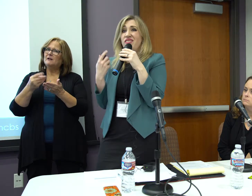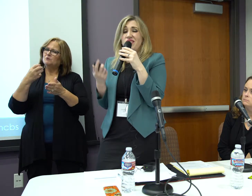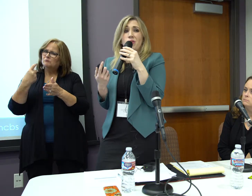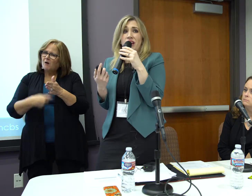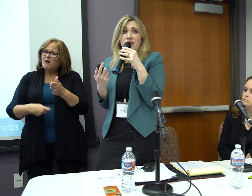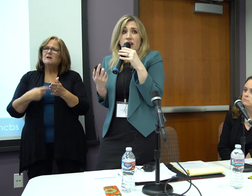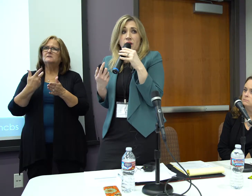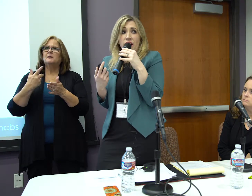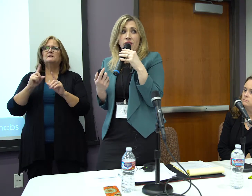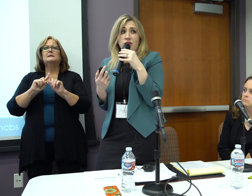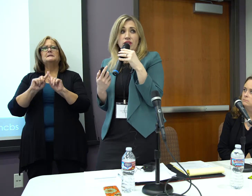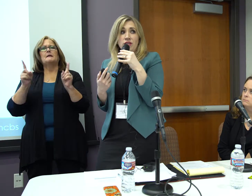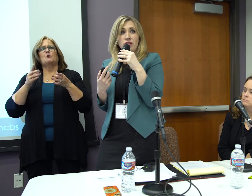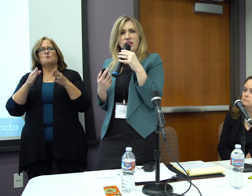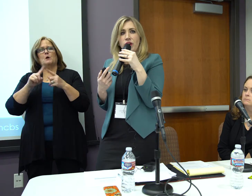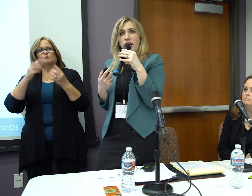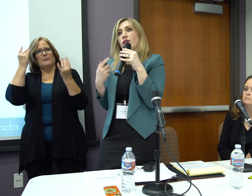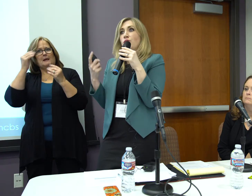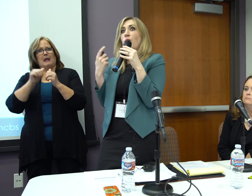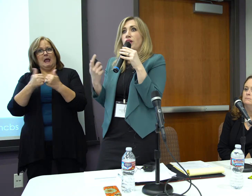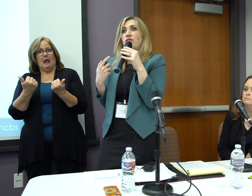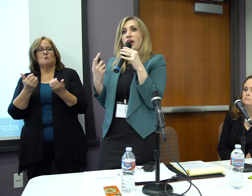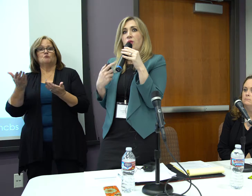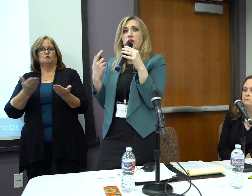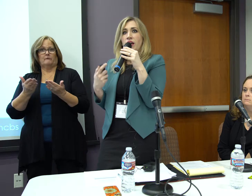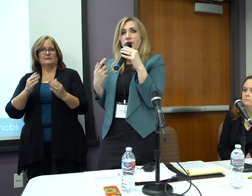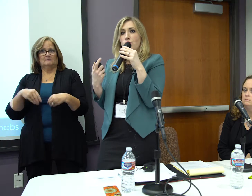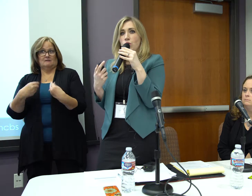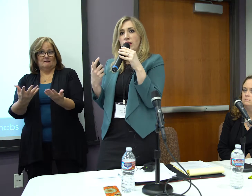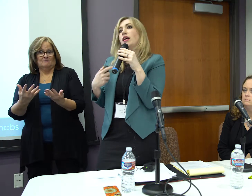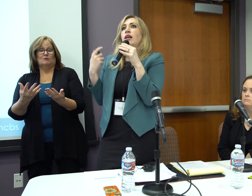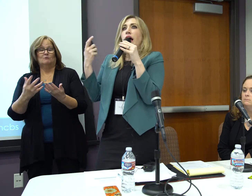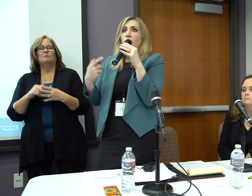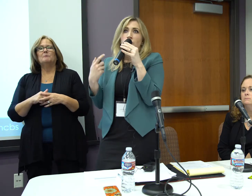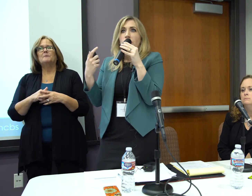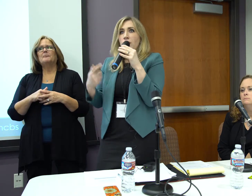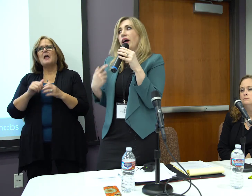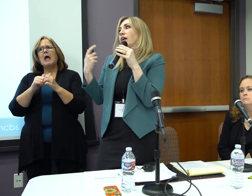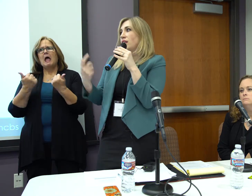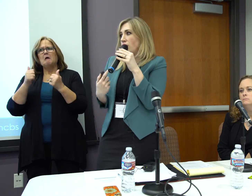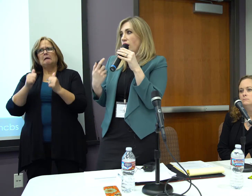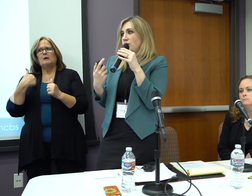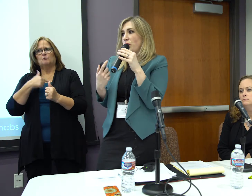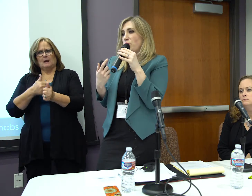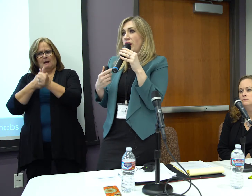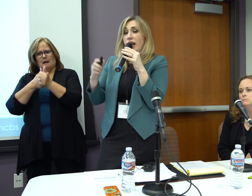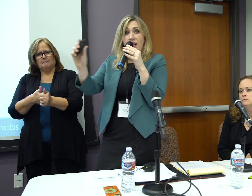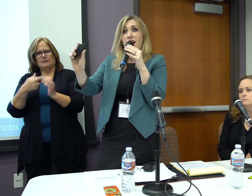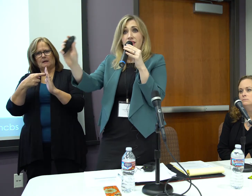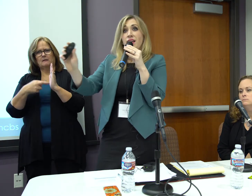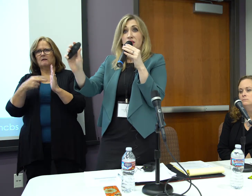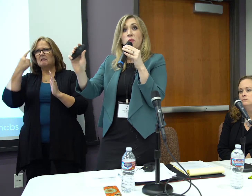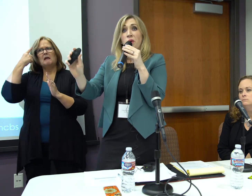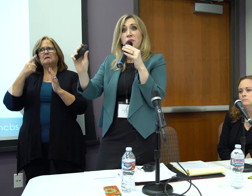just kind of a different way in thinking about how services are delivered. And I think so much of the time when we're talking about this rule, it's how can we comply? It's going to cost so much more money.